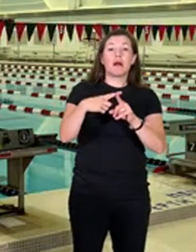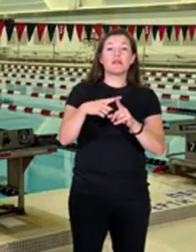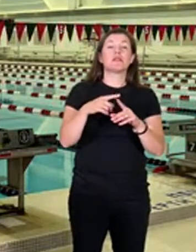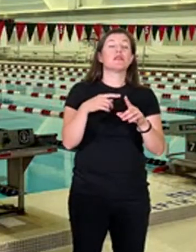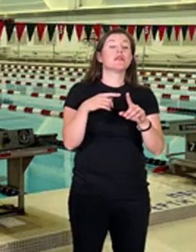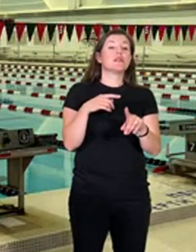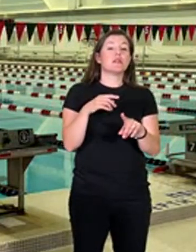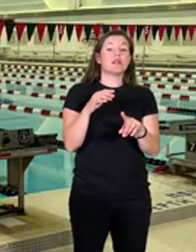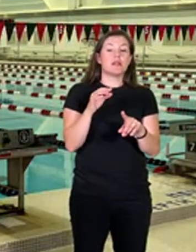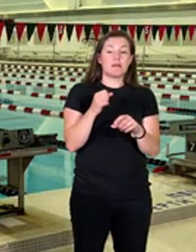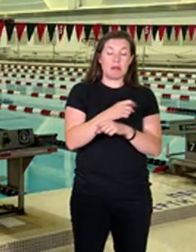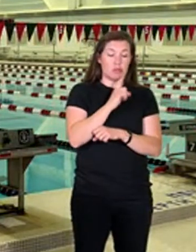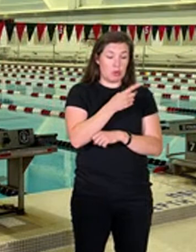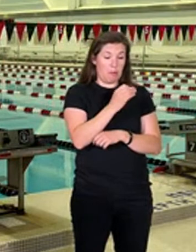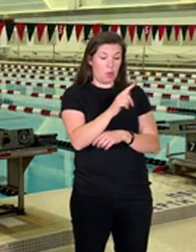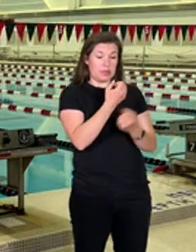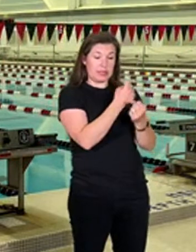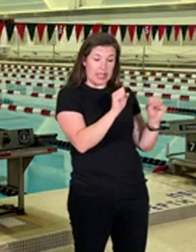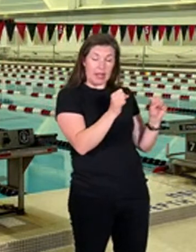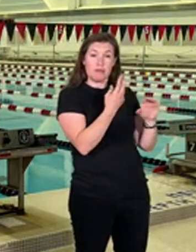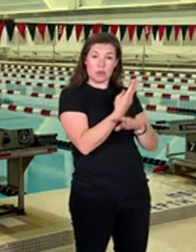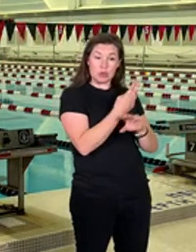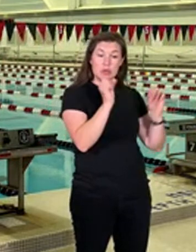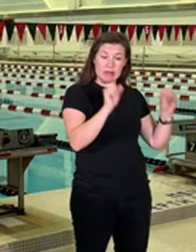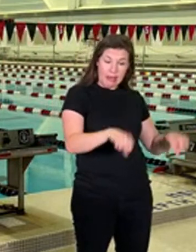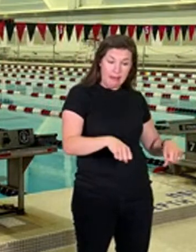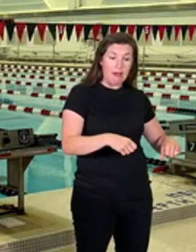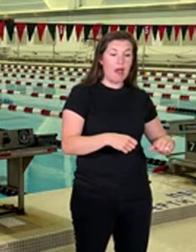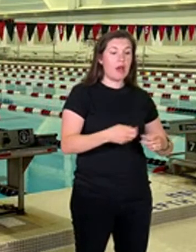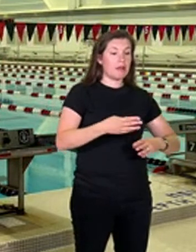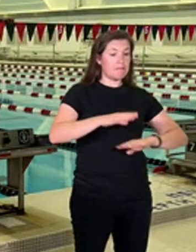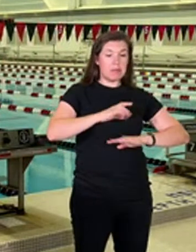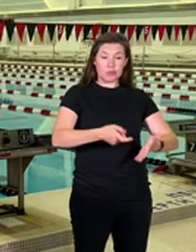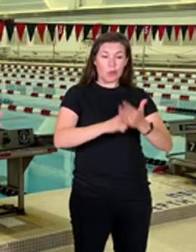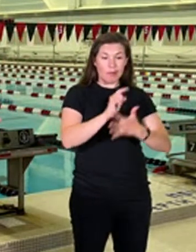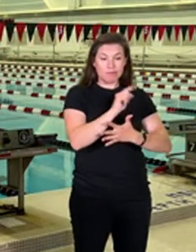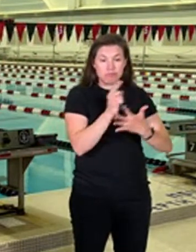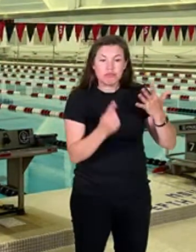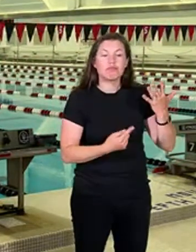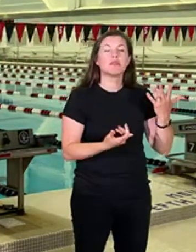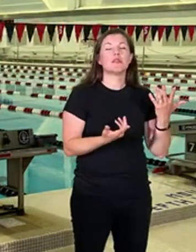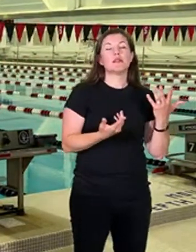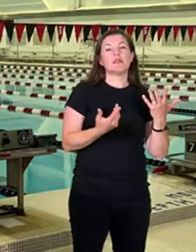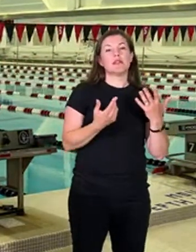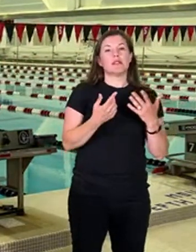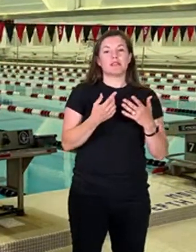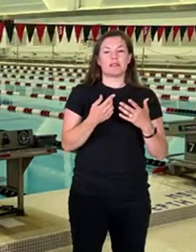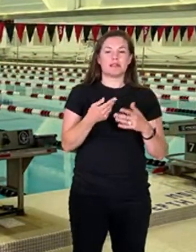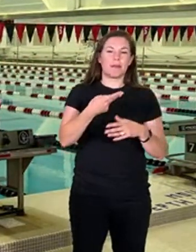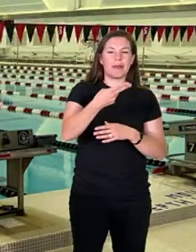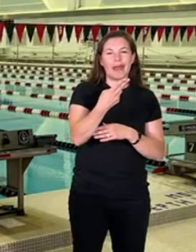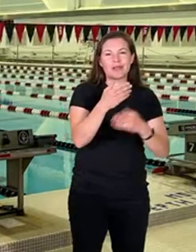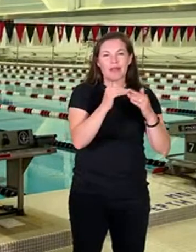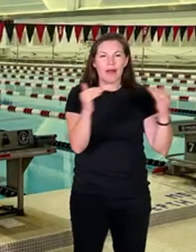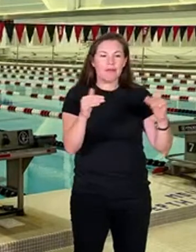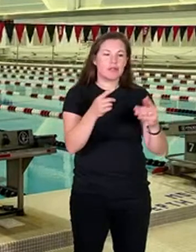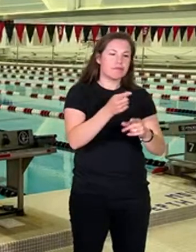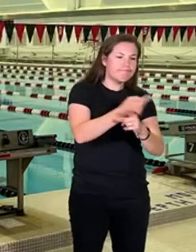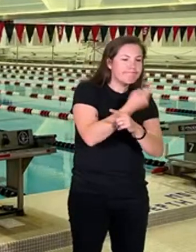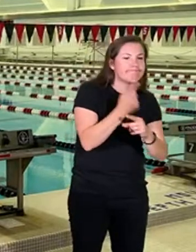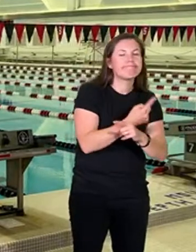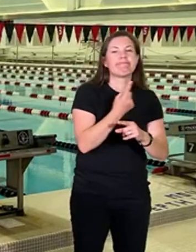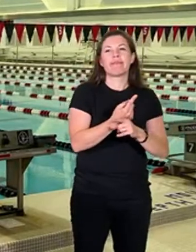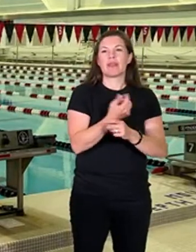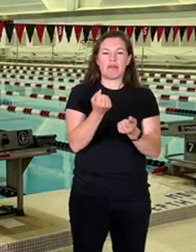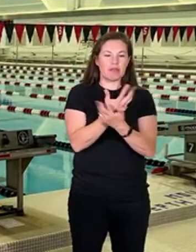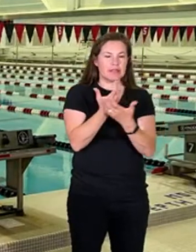that not only is the pool safe for usage, such that it's meeting the requirements to ensure that the pH levels and other levels